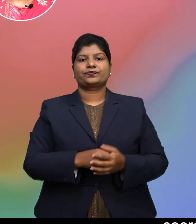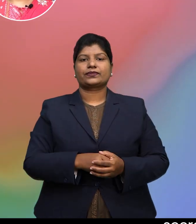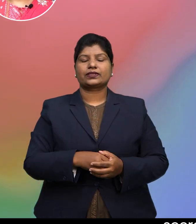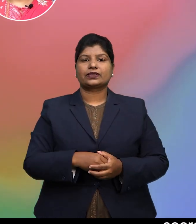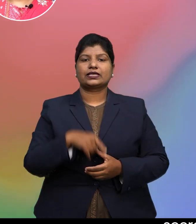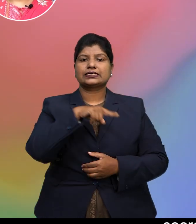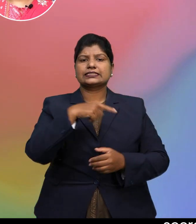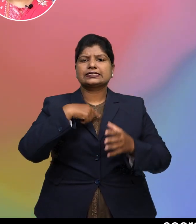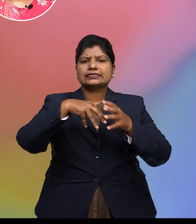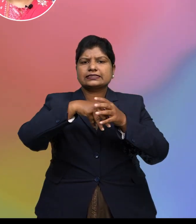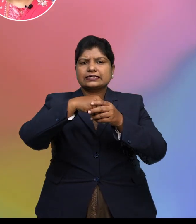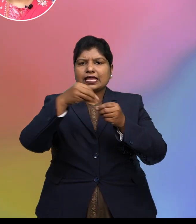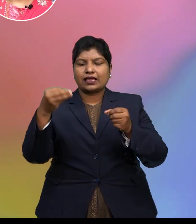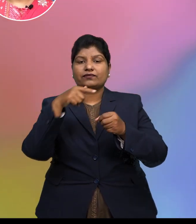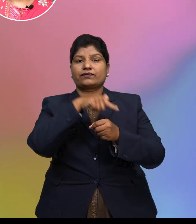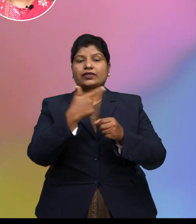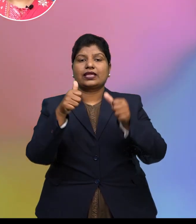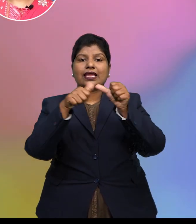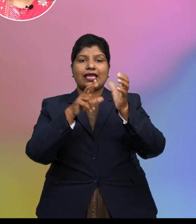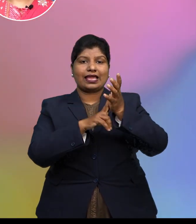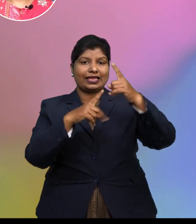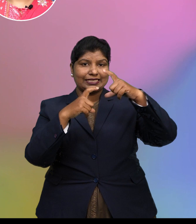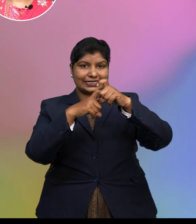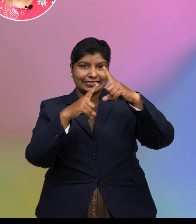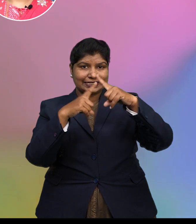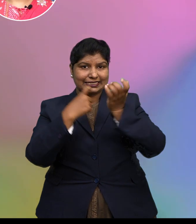secreted from the anterior pituitary gland.